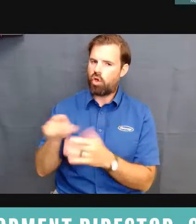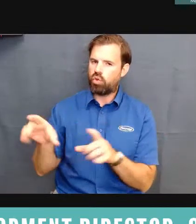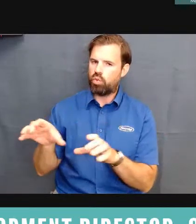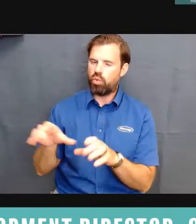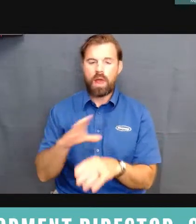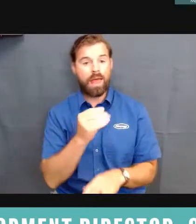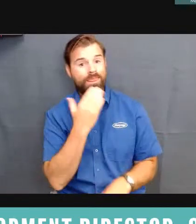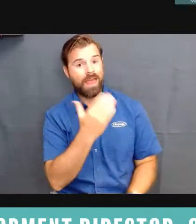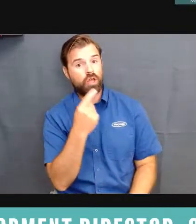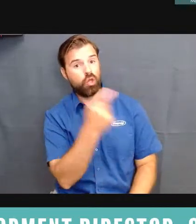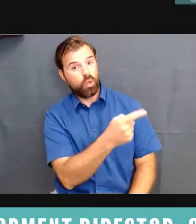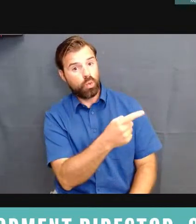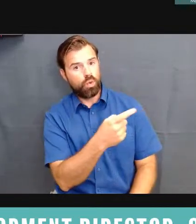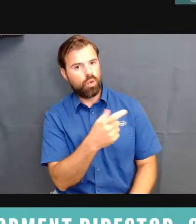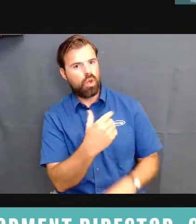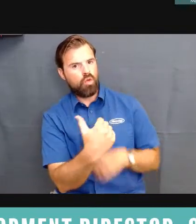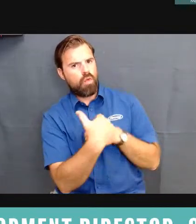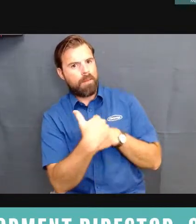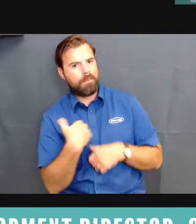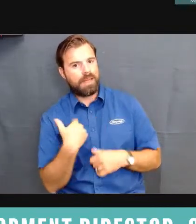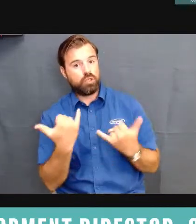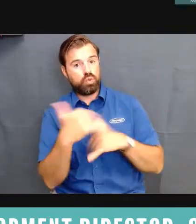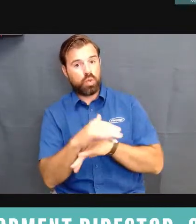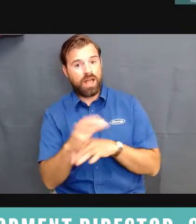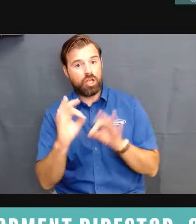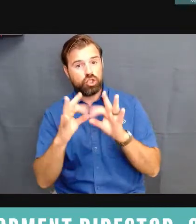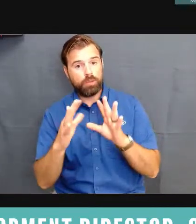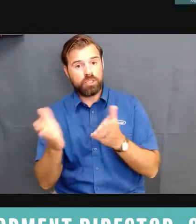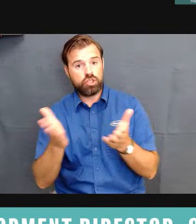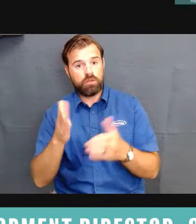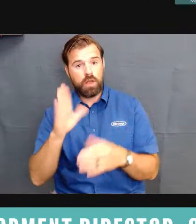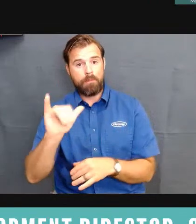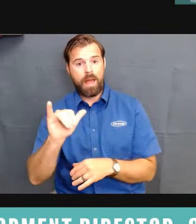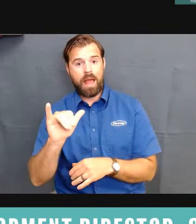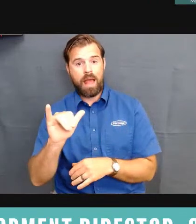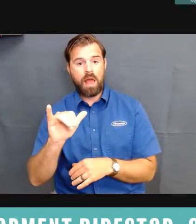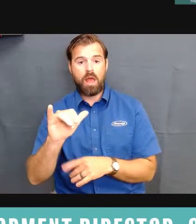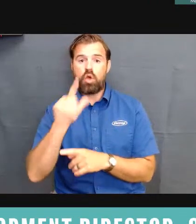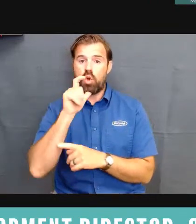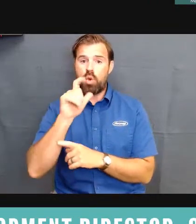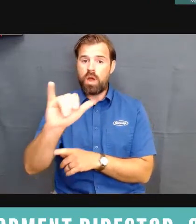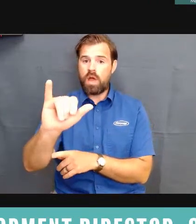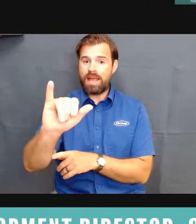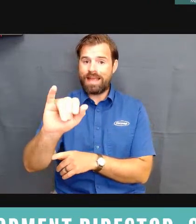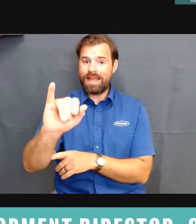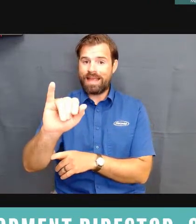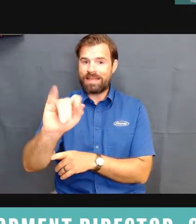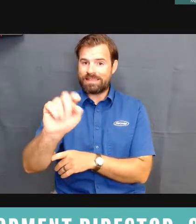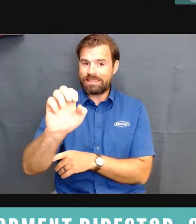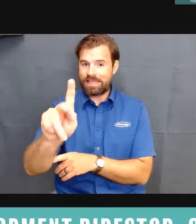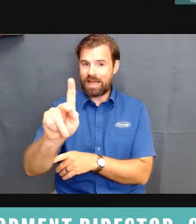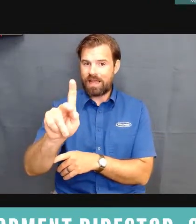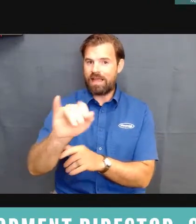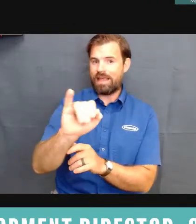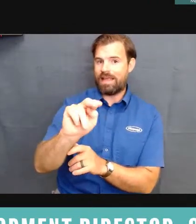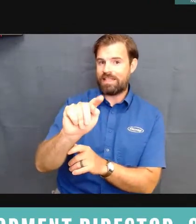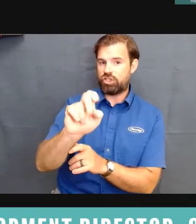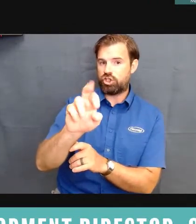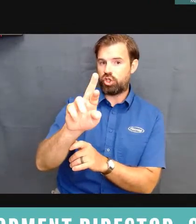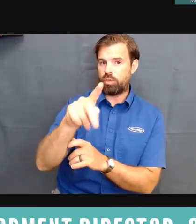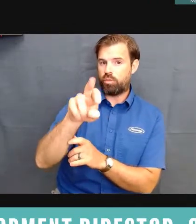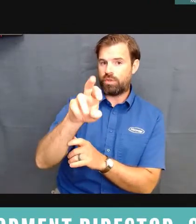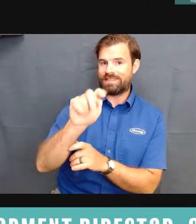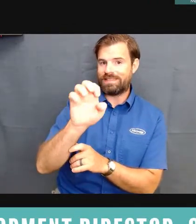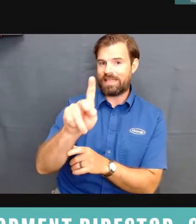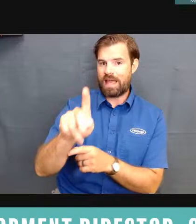you. And you reminded me, tonight's interpreting services are being brought to you by Interpretech. They have been a great partner to CIL,